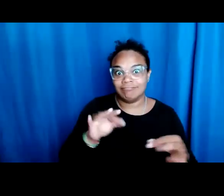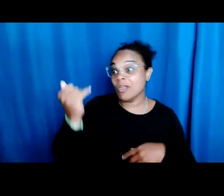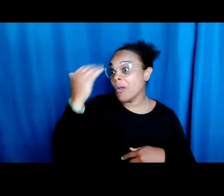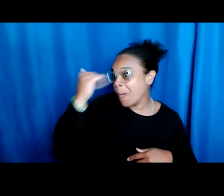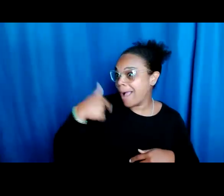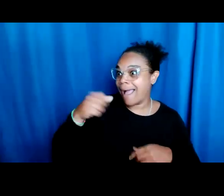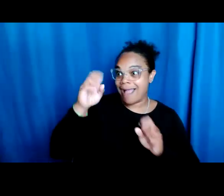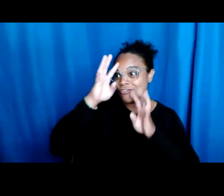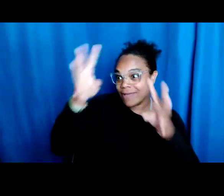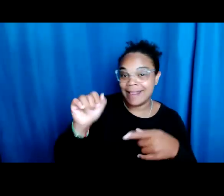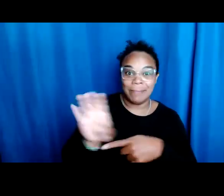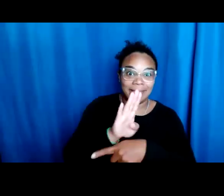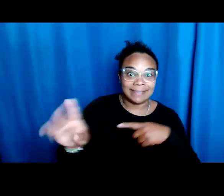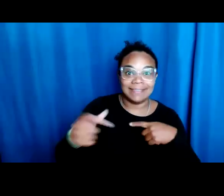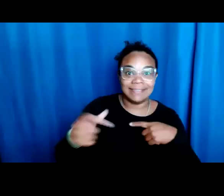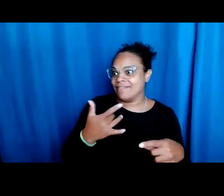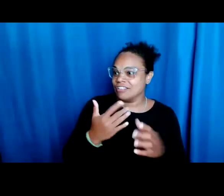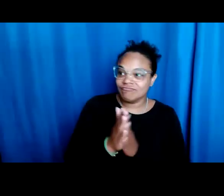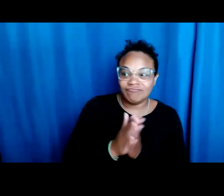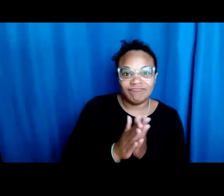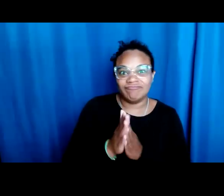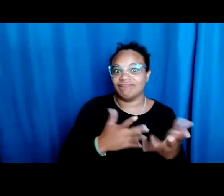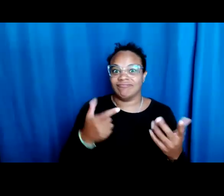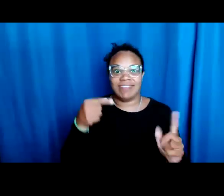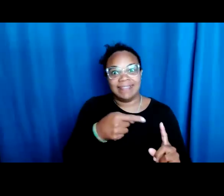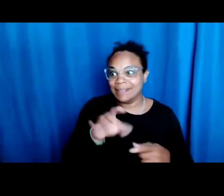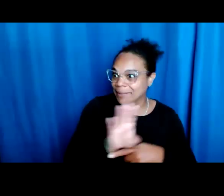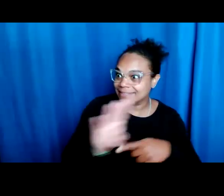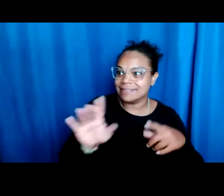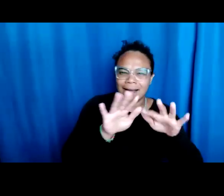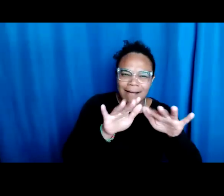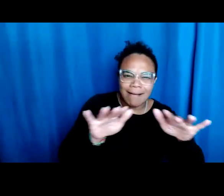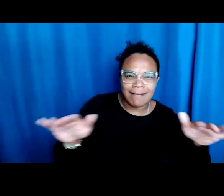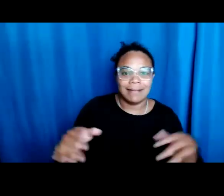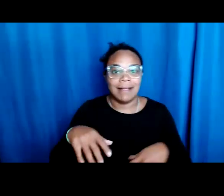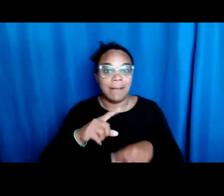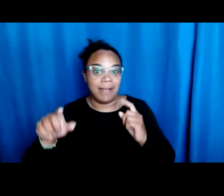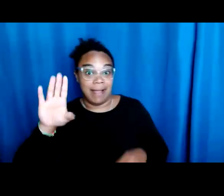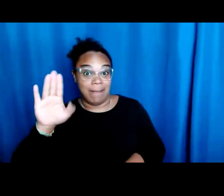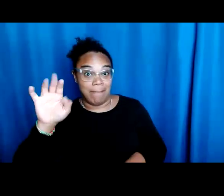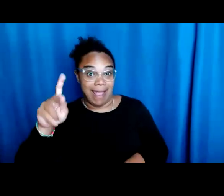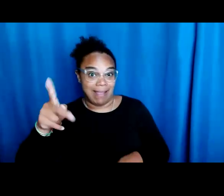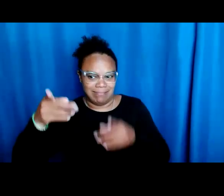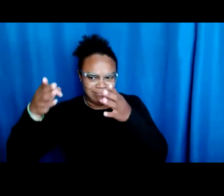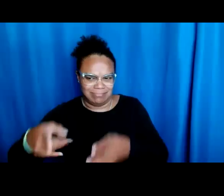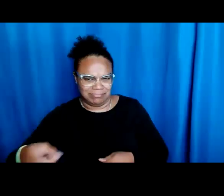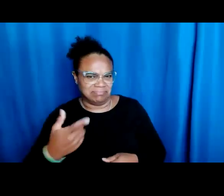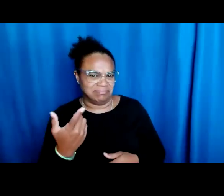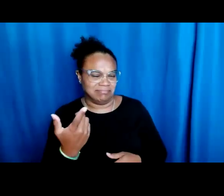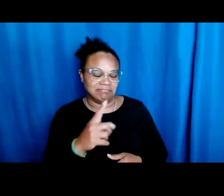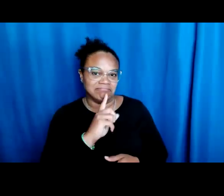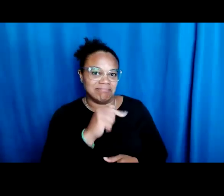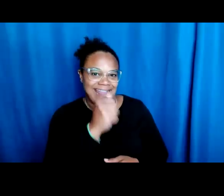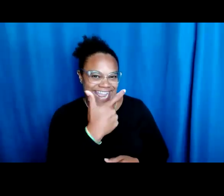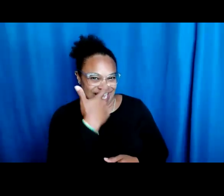the business, how passionate they are about the business. And the banker is not necessarily interested in that.